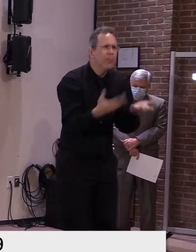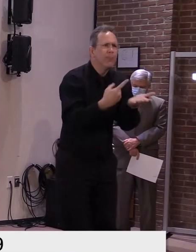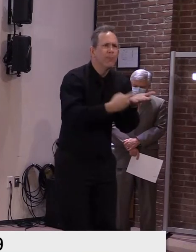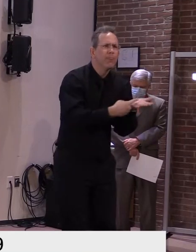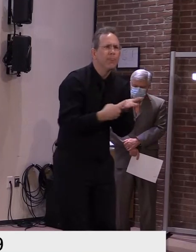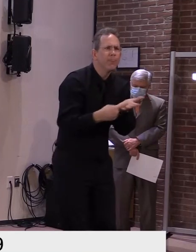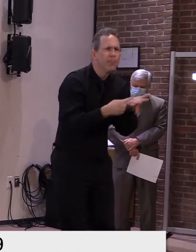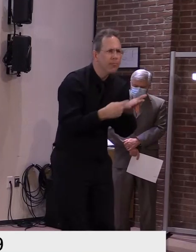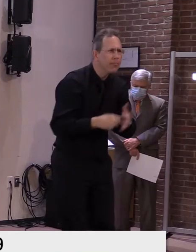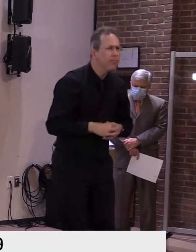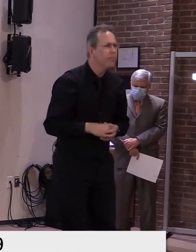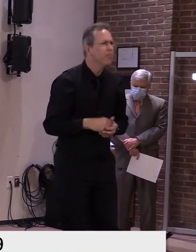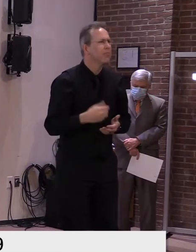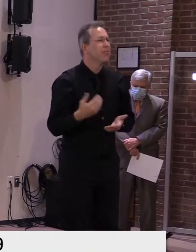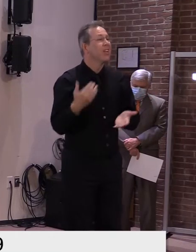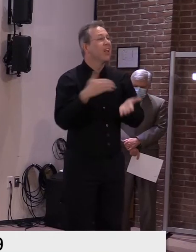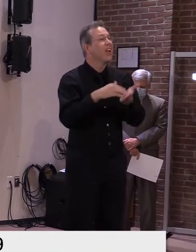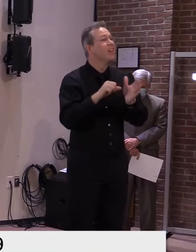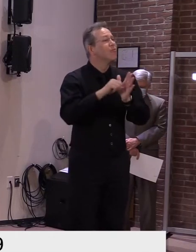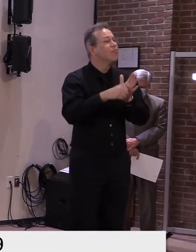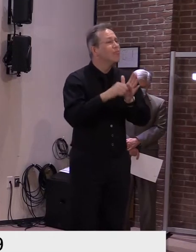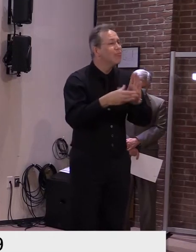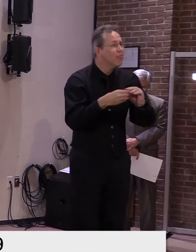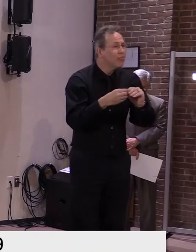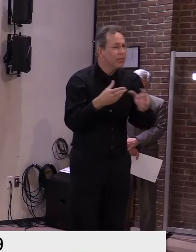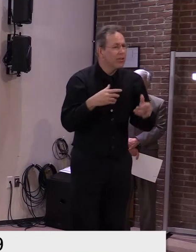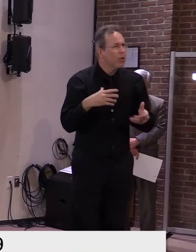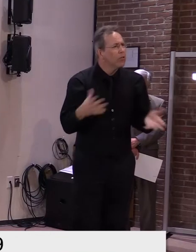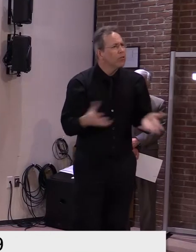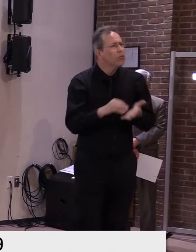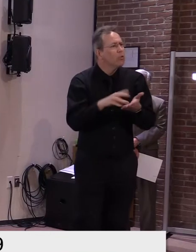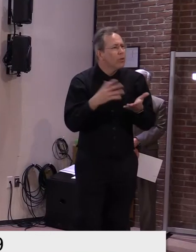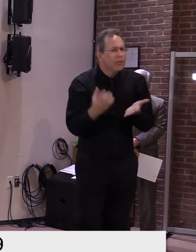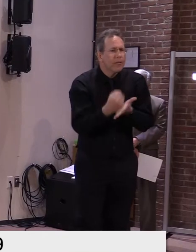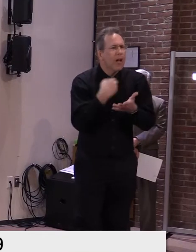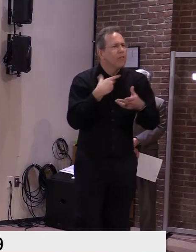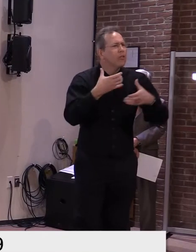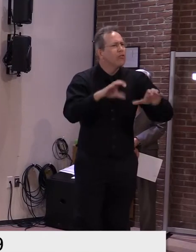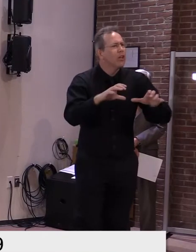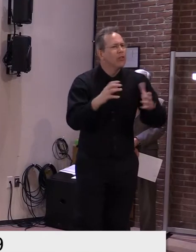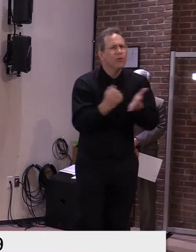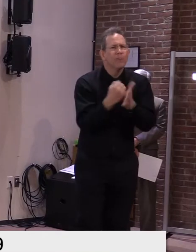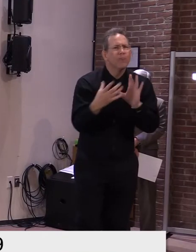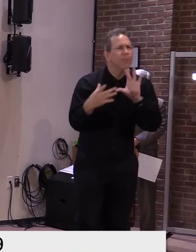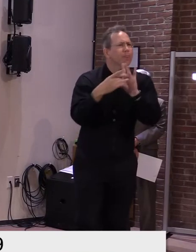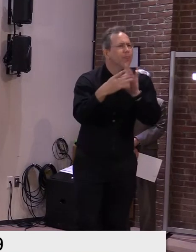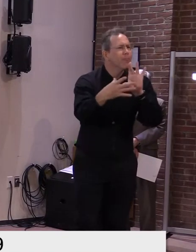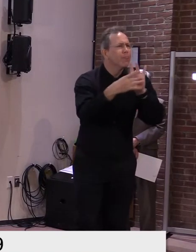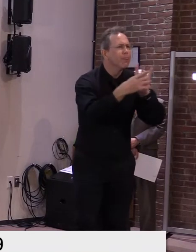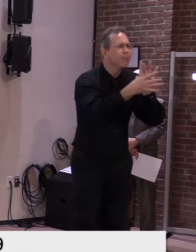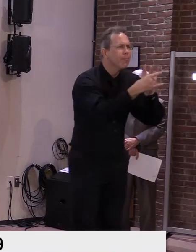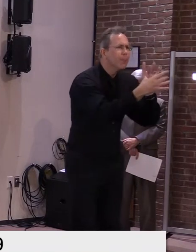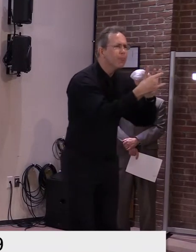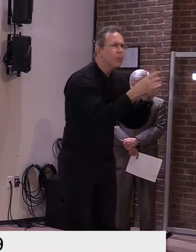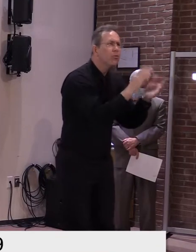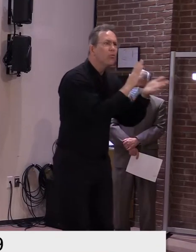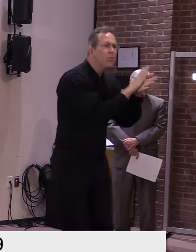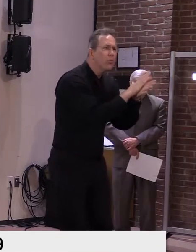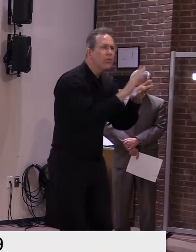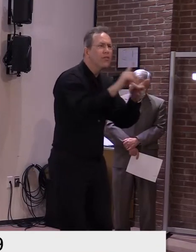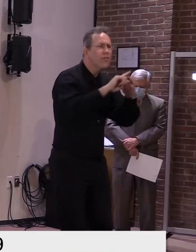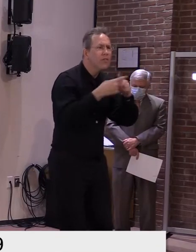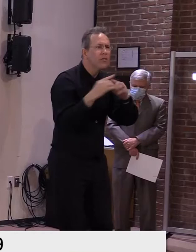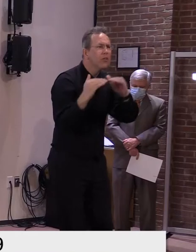they brought up wanting opportunities to connect, and they spoke about after-school and summer activities of all types, from sports to yoga,